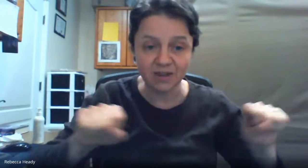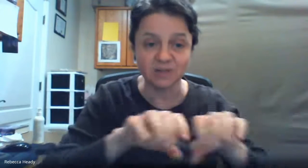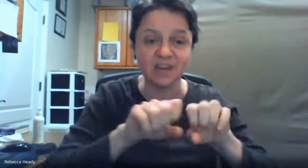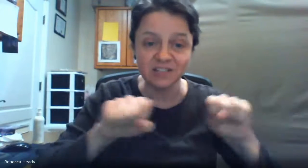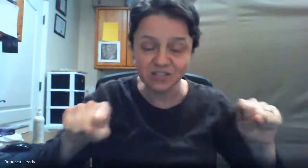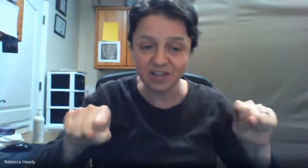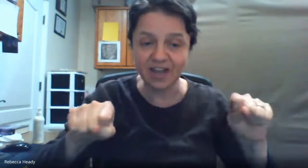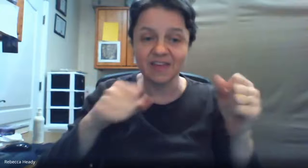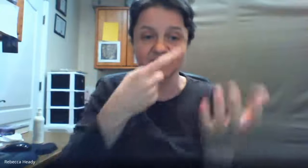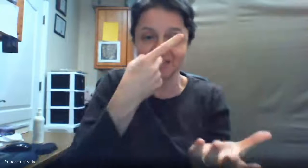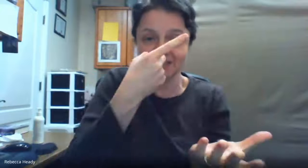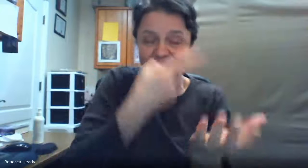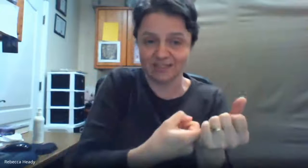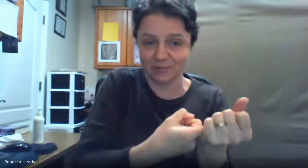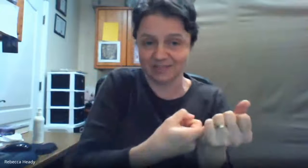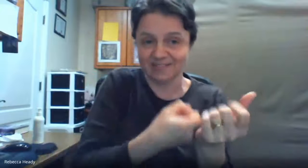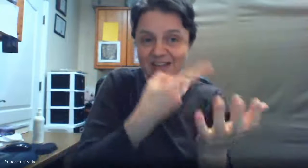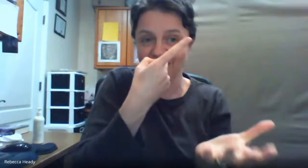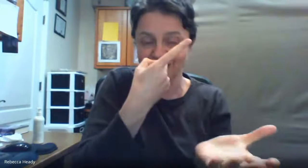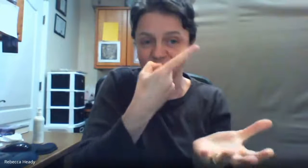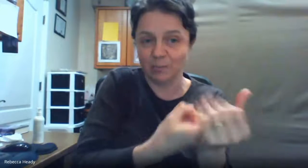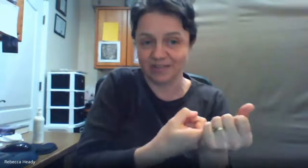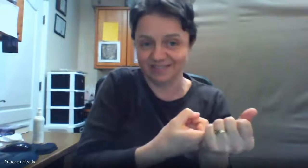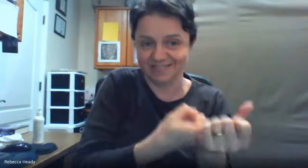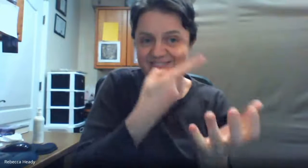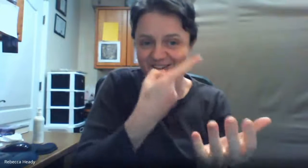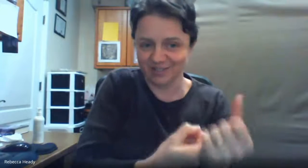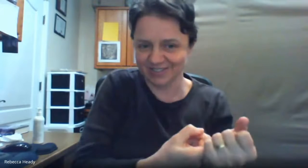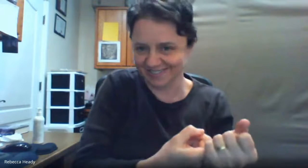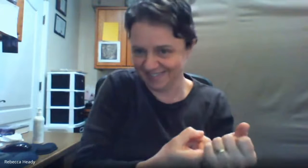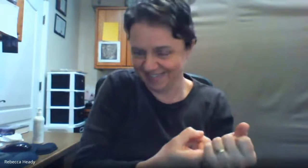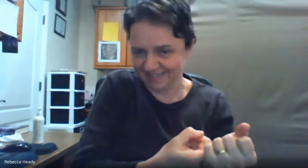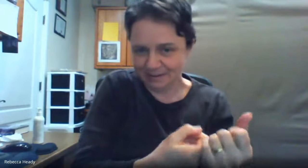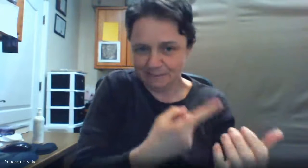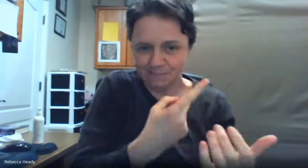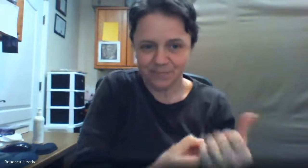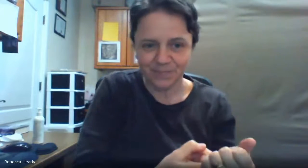or sausage. And then I've seen this one, like hot dog in a bun, hot dog.